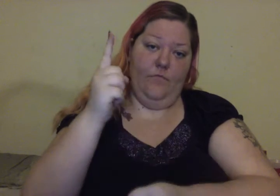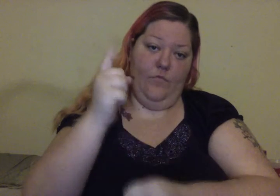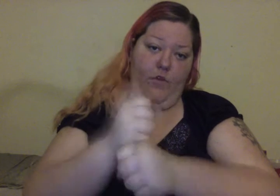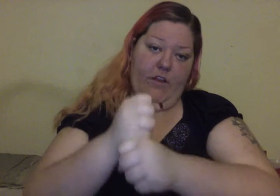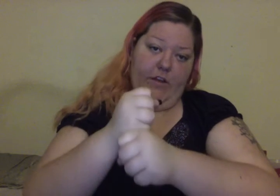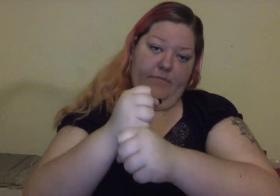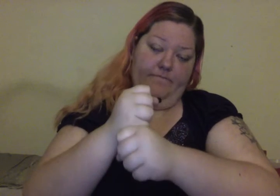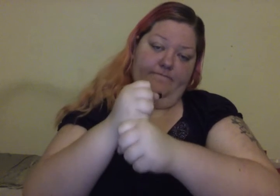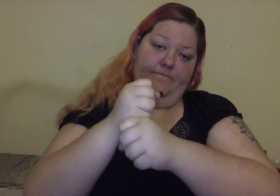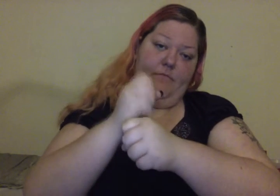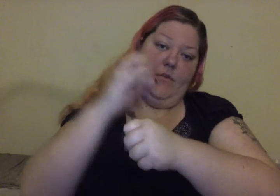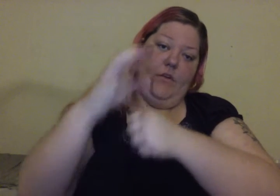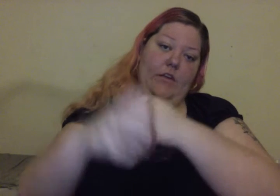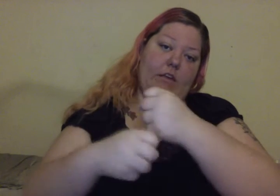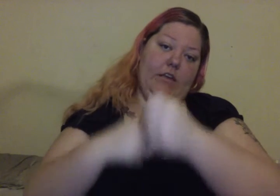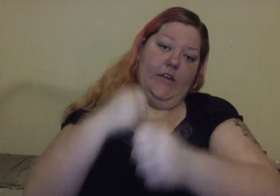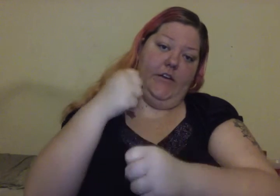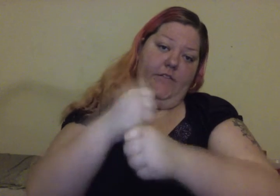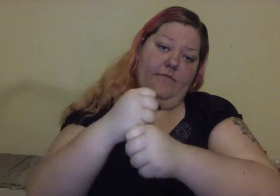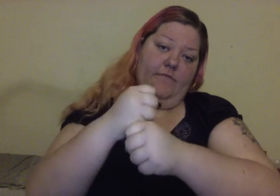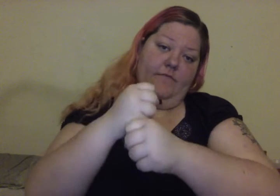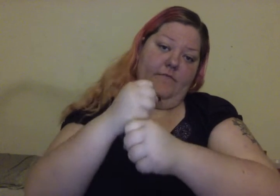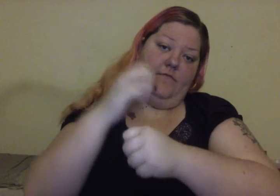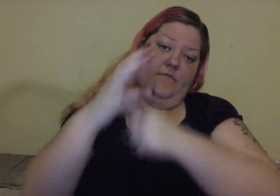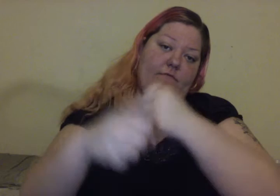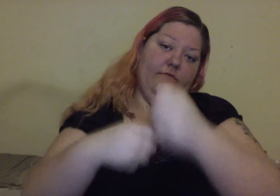1 year. Year.